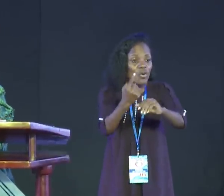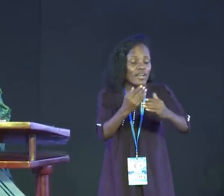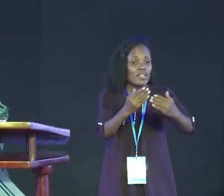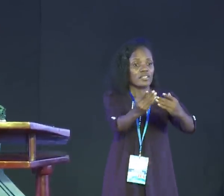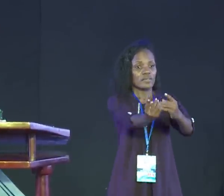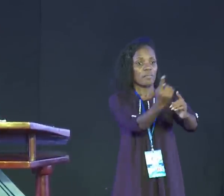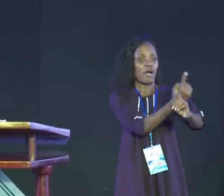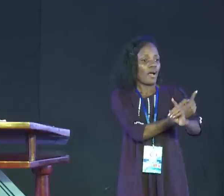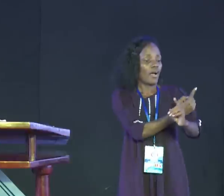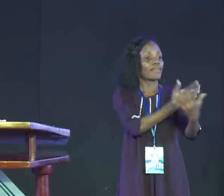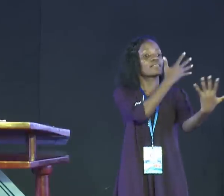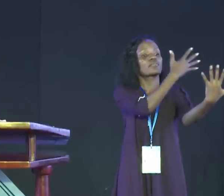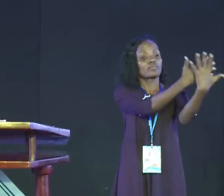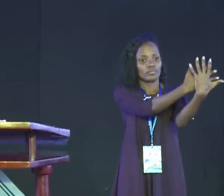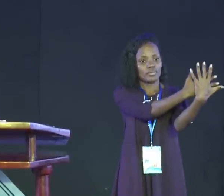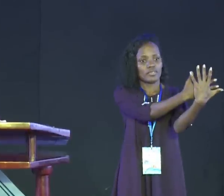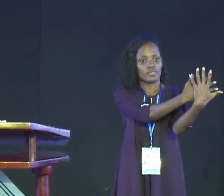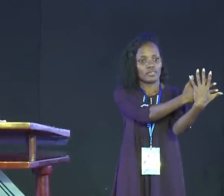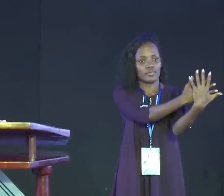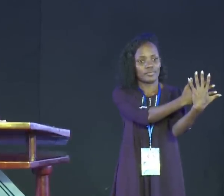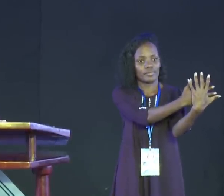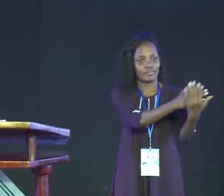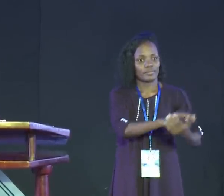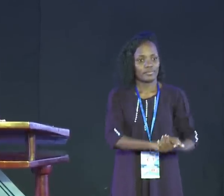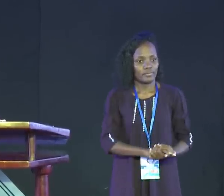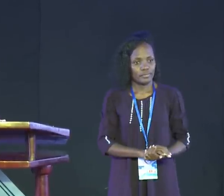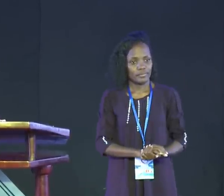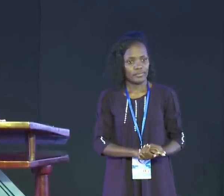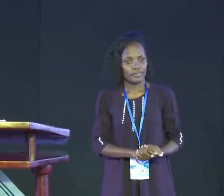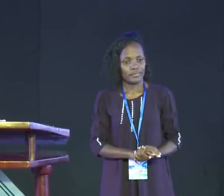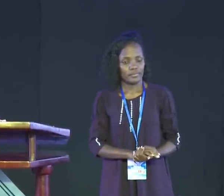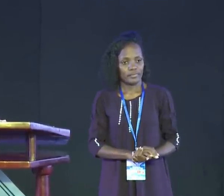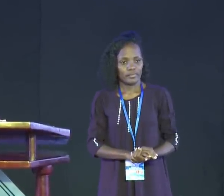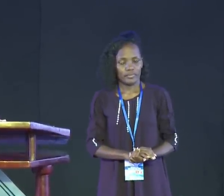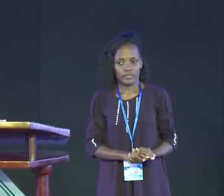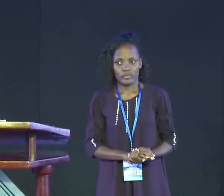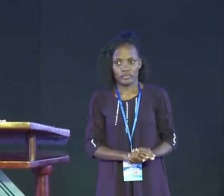Paul spoke that while he was still behind bars.